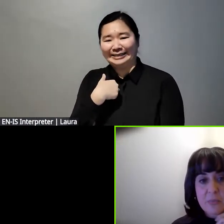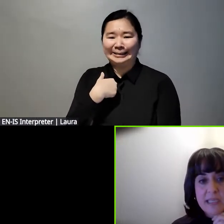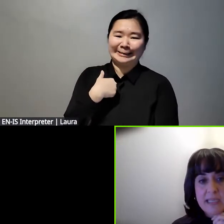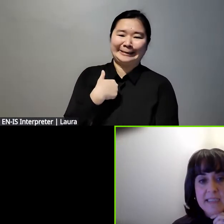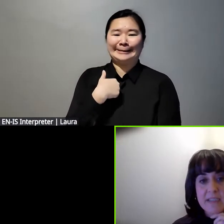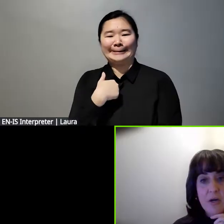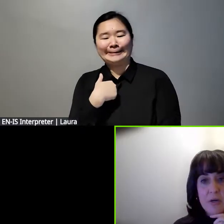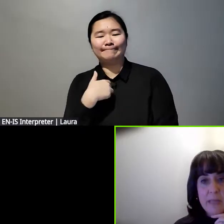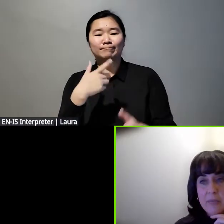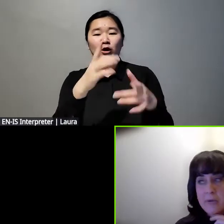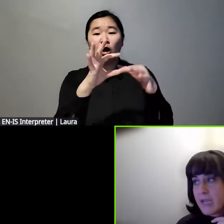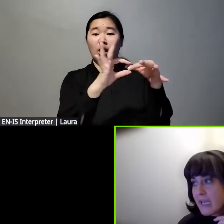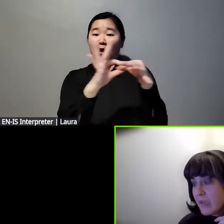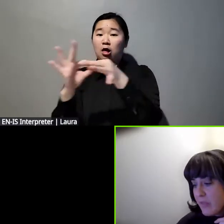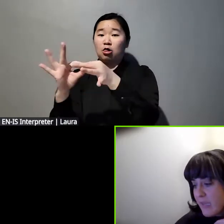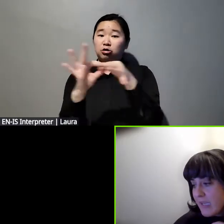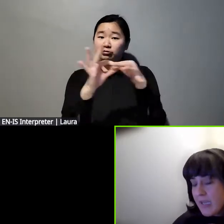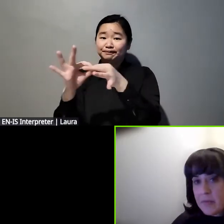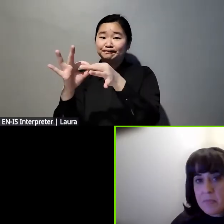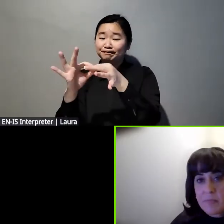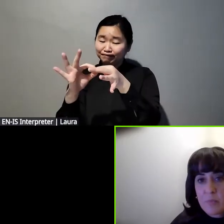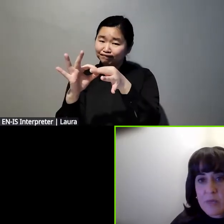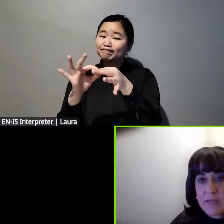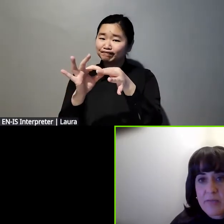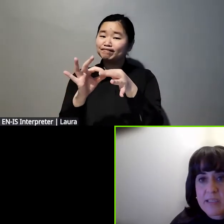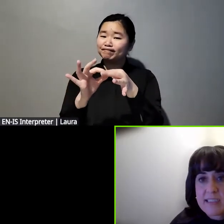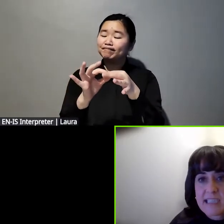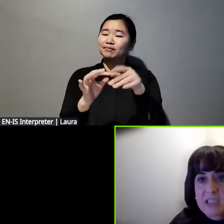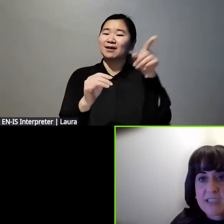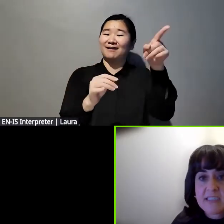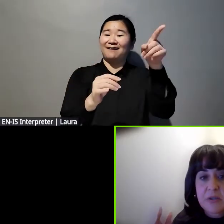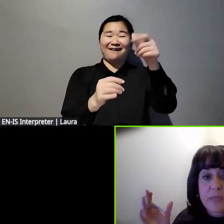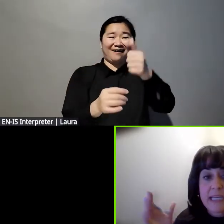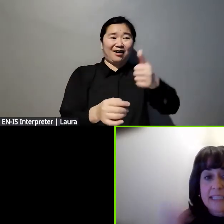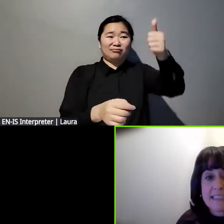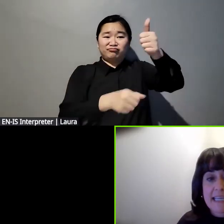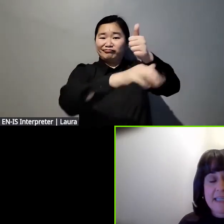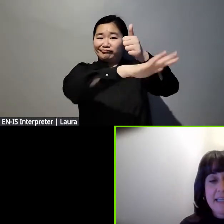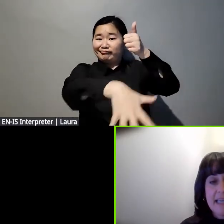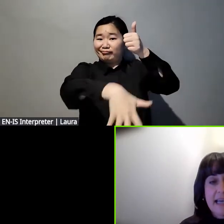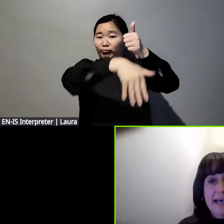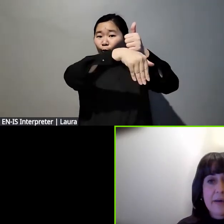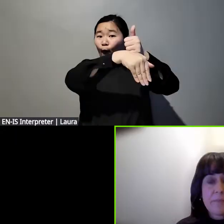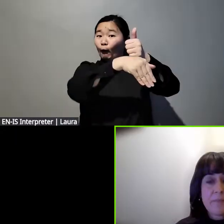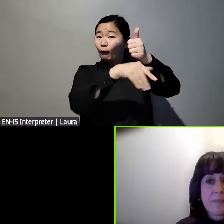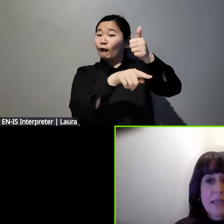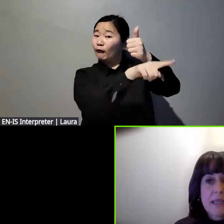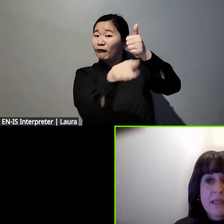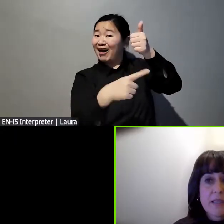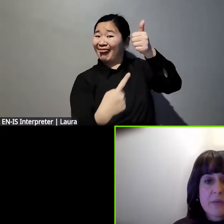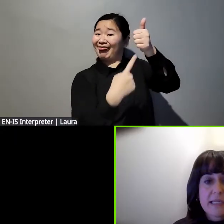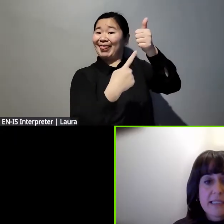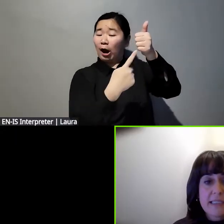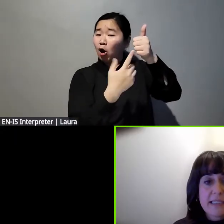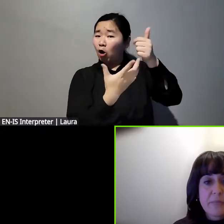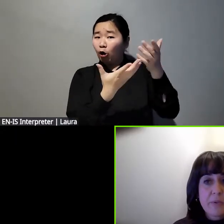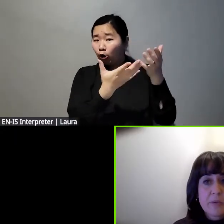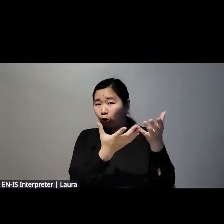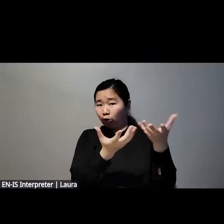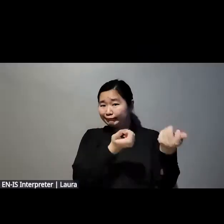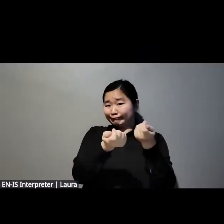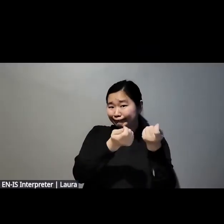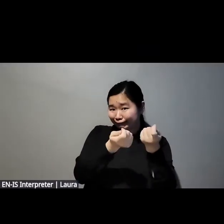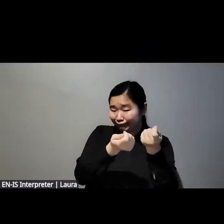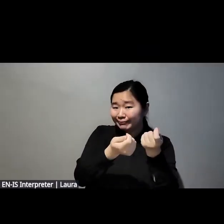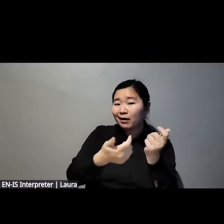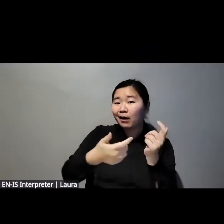INGOs and OPDs in our paper. And I think one of the discussions Karina said, it is